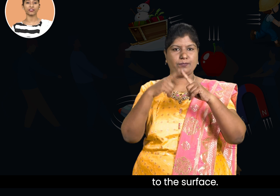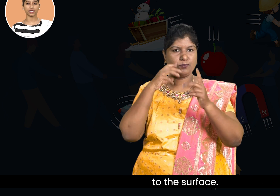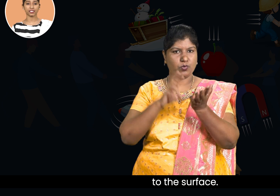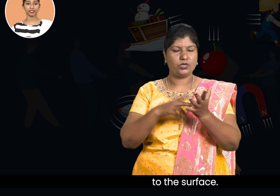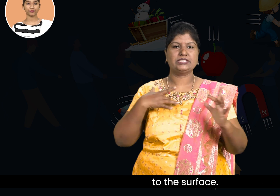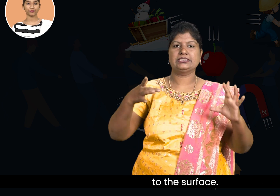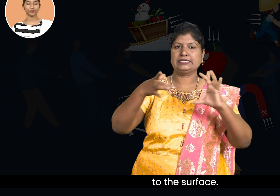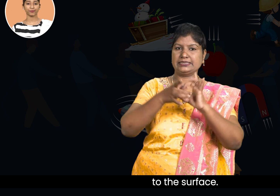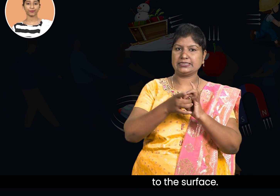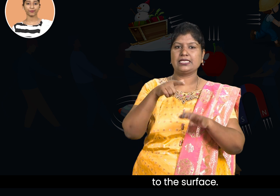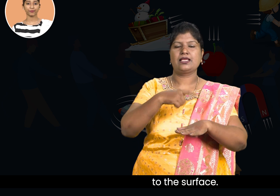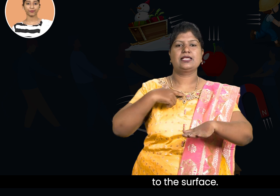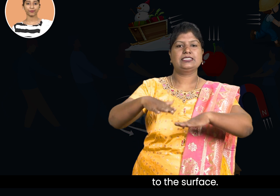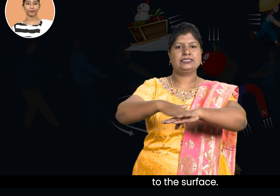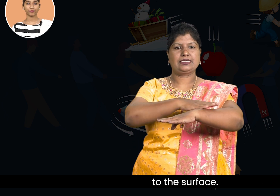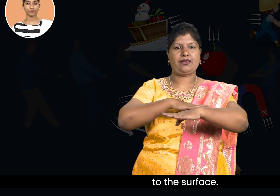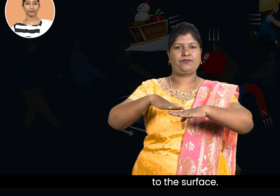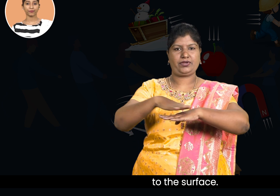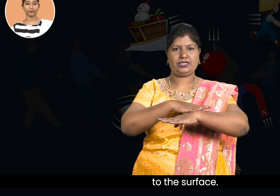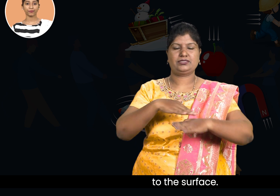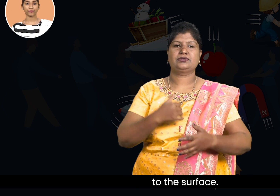the surface.